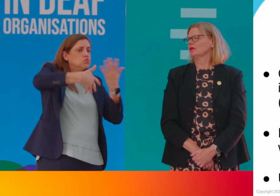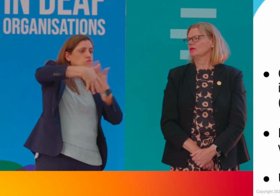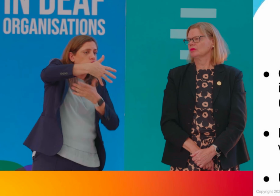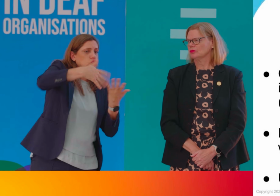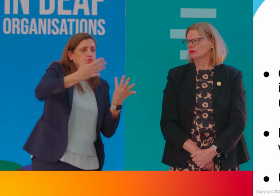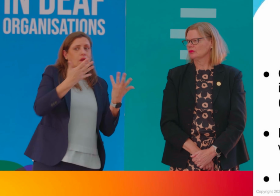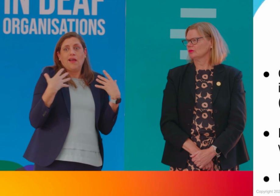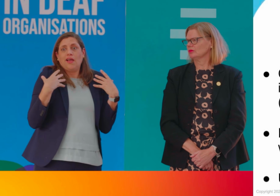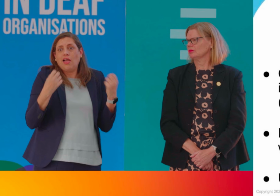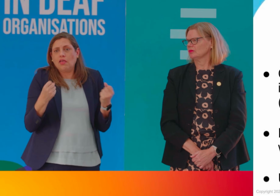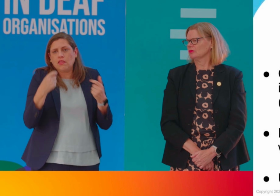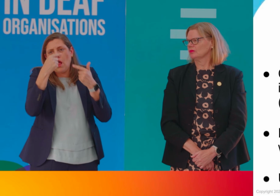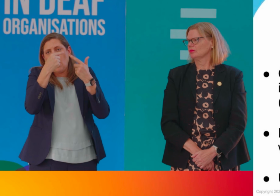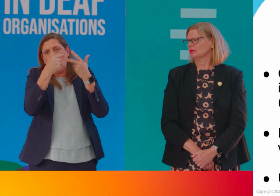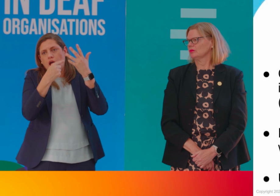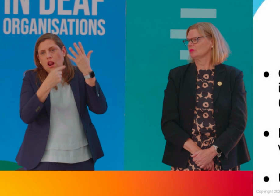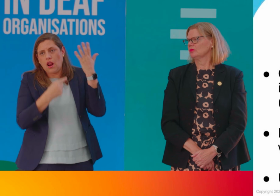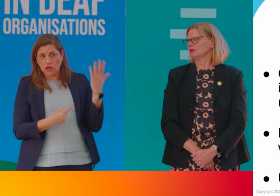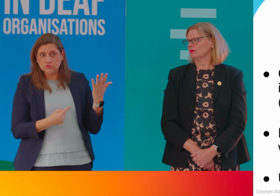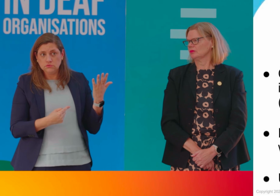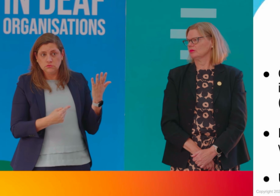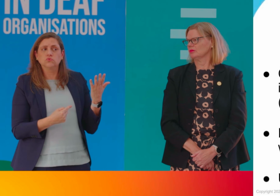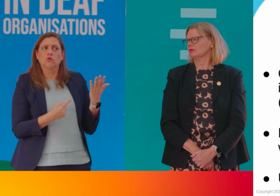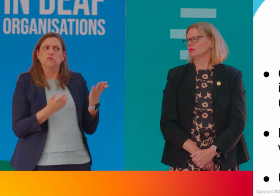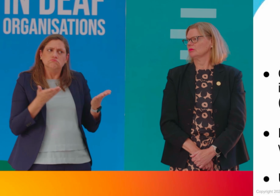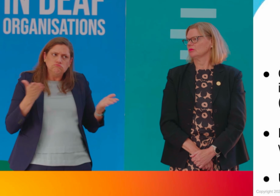issues related to deaf women, from